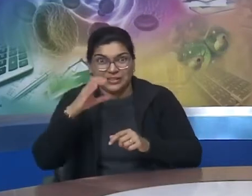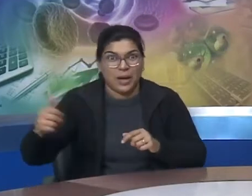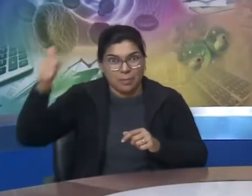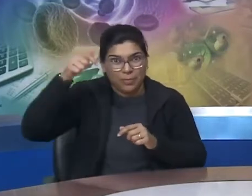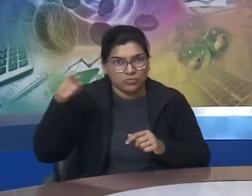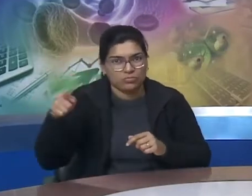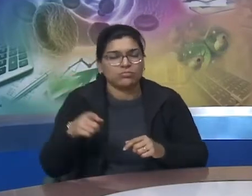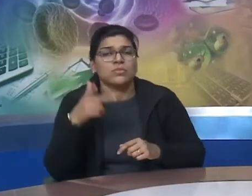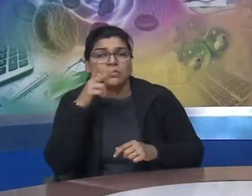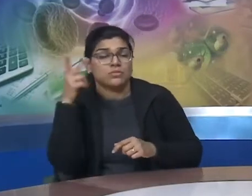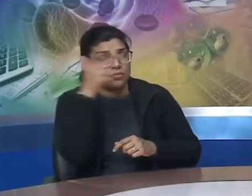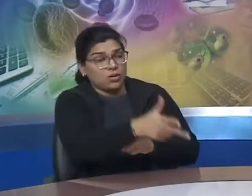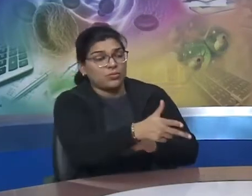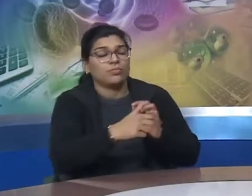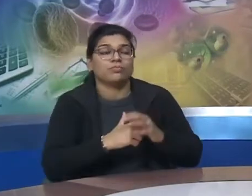by the powers